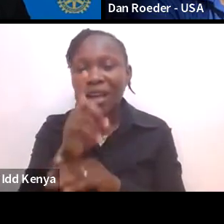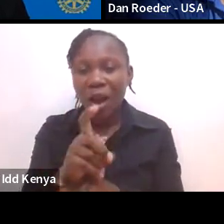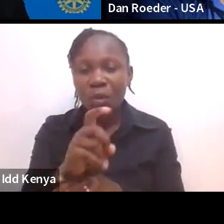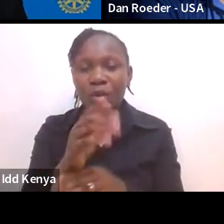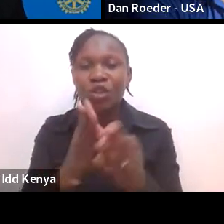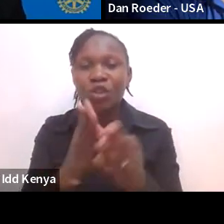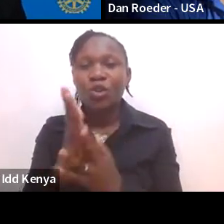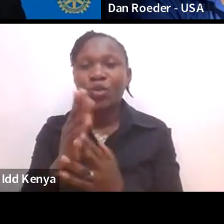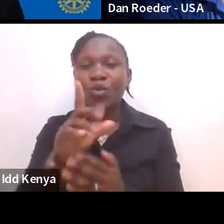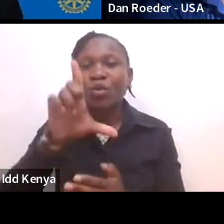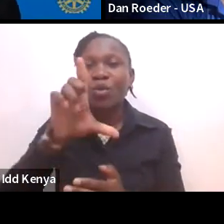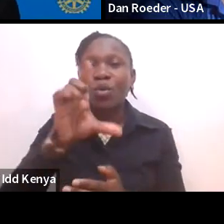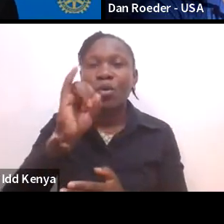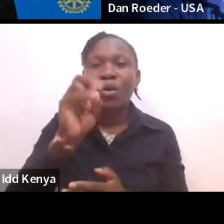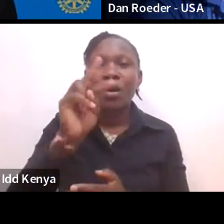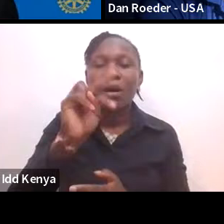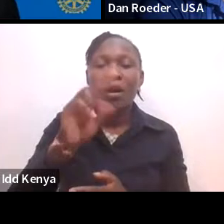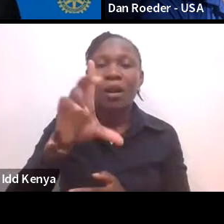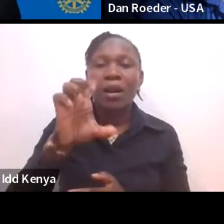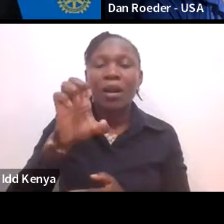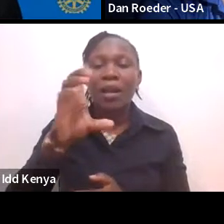LinkedIn